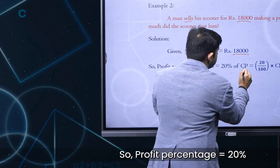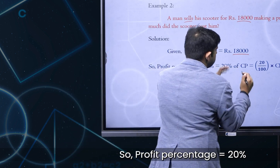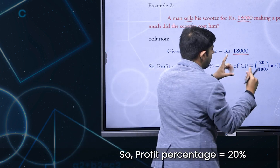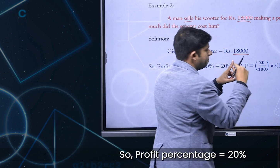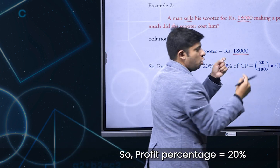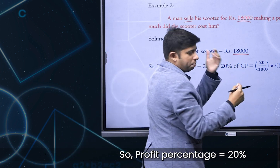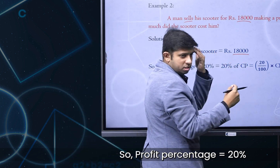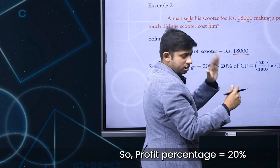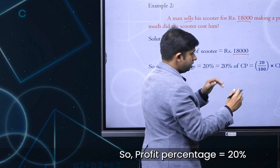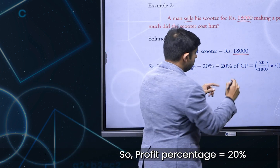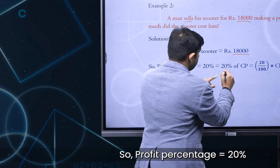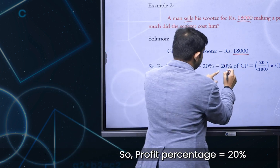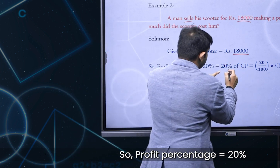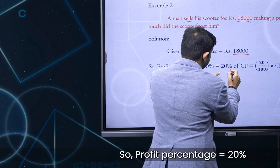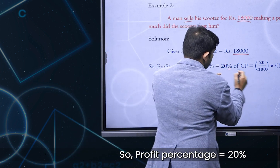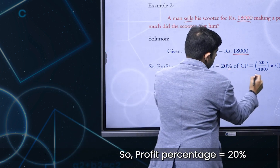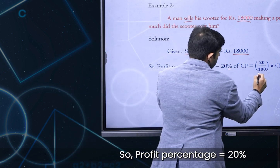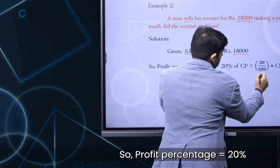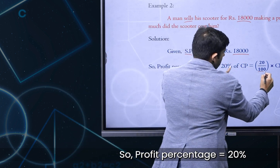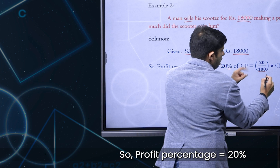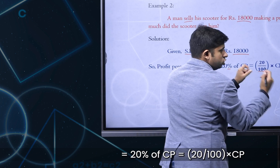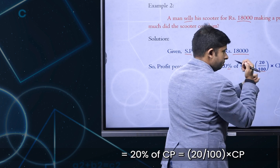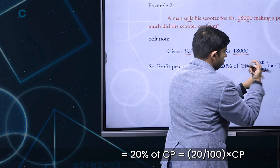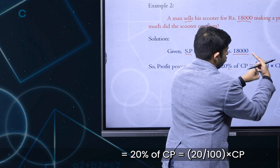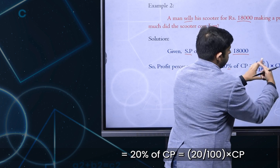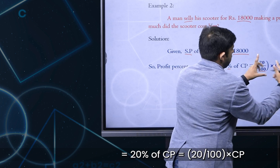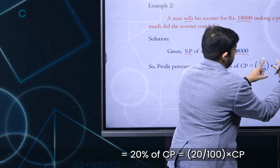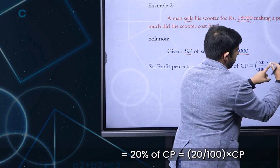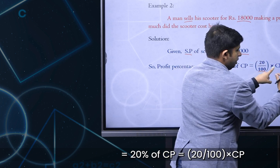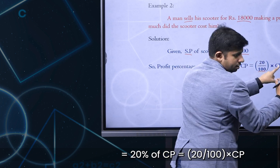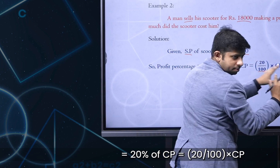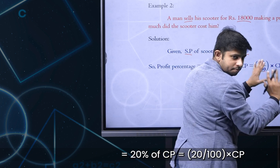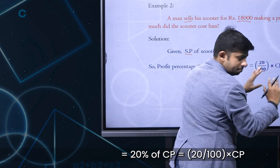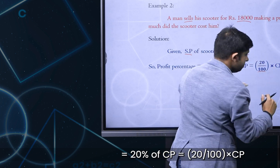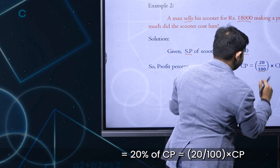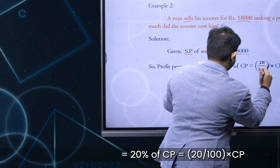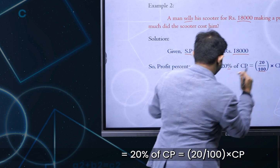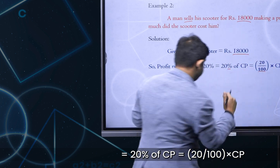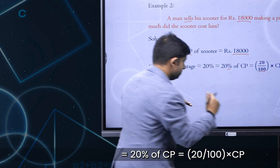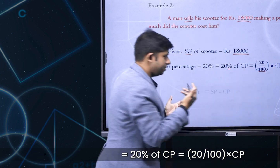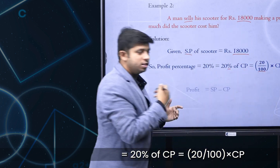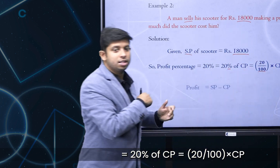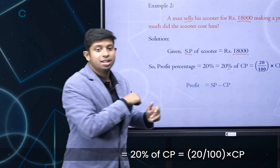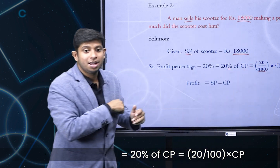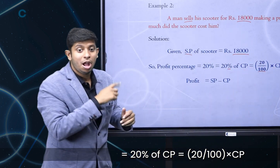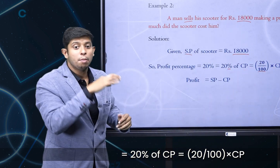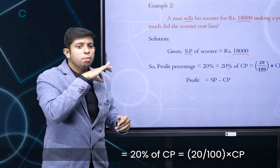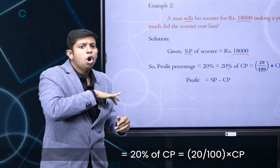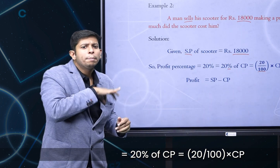So profit percentage equals to 20% equals to 20% of cost price equals to 20 by 100 into cost